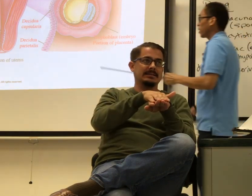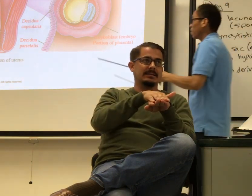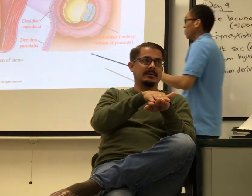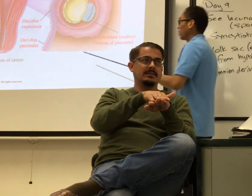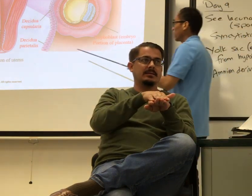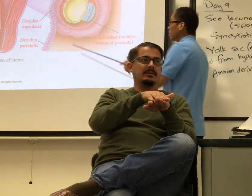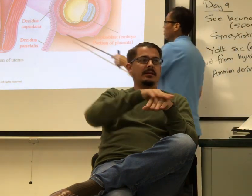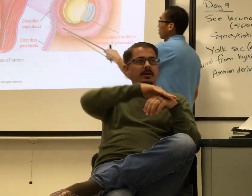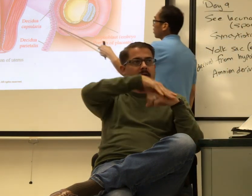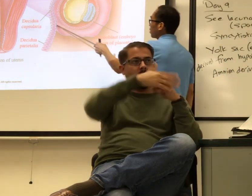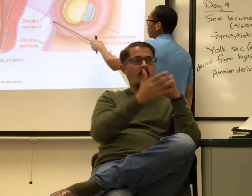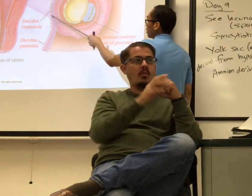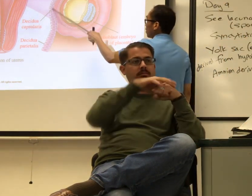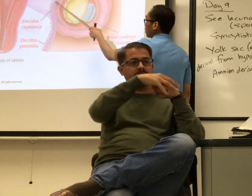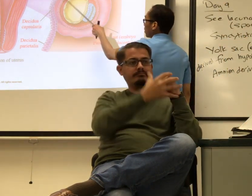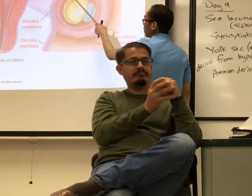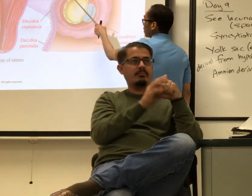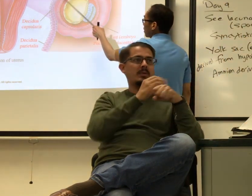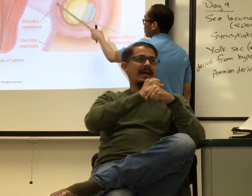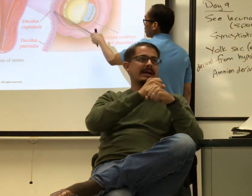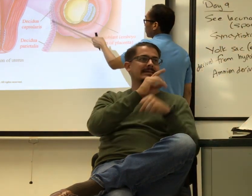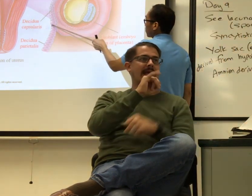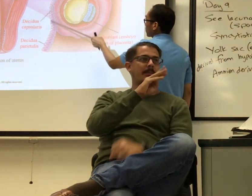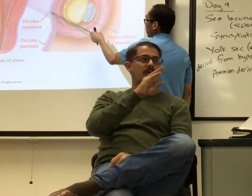the embryo.